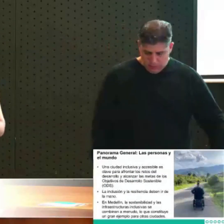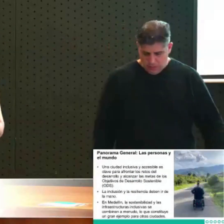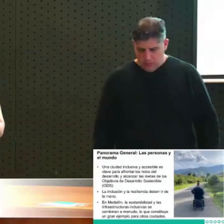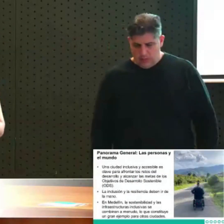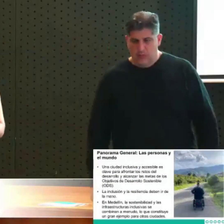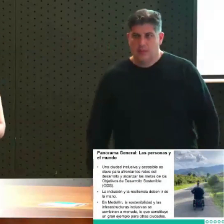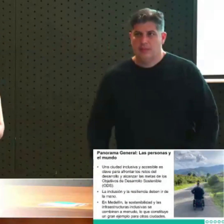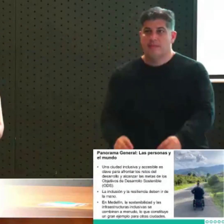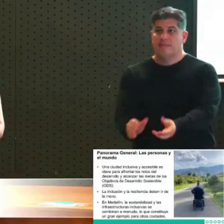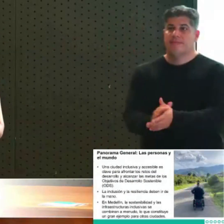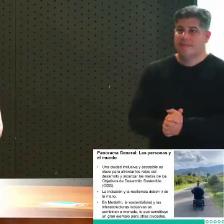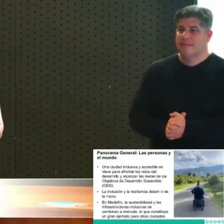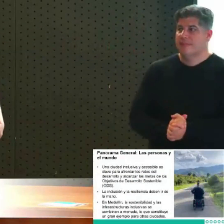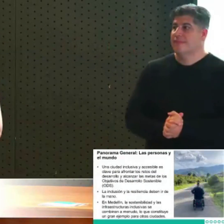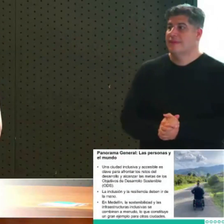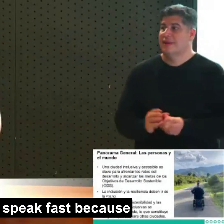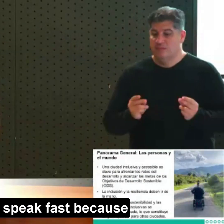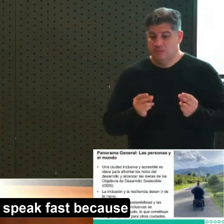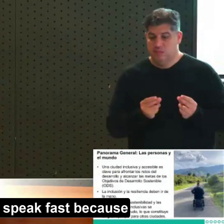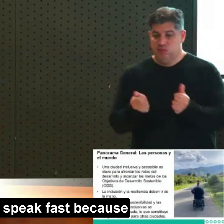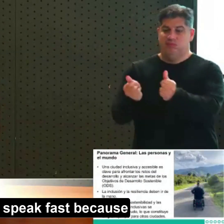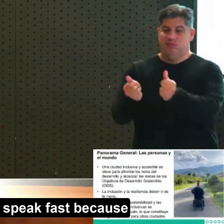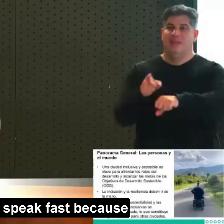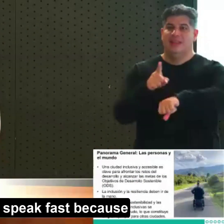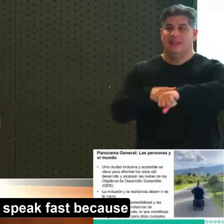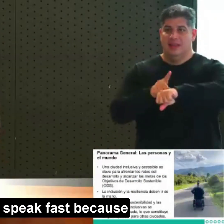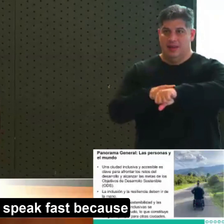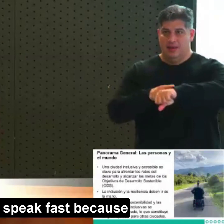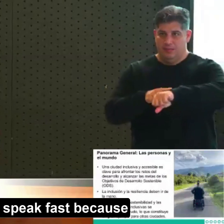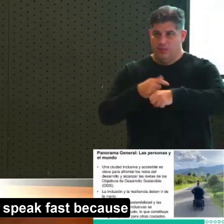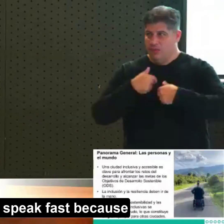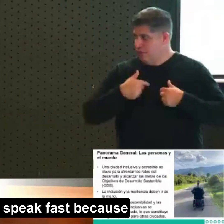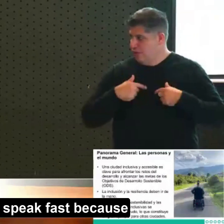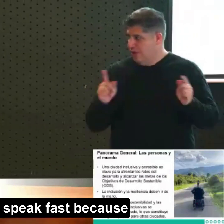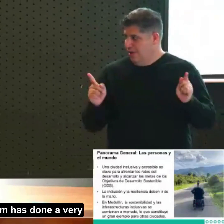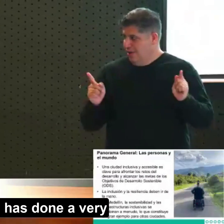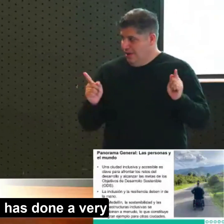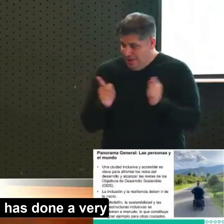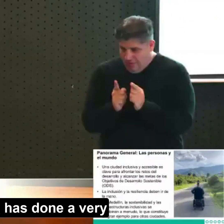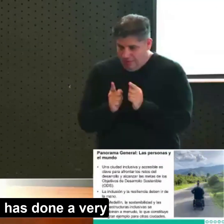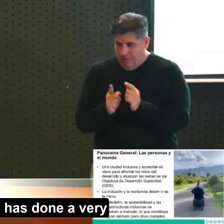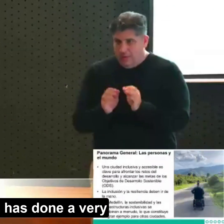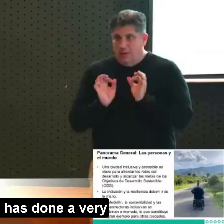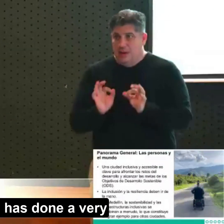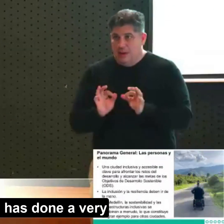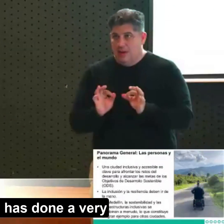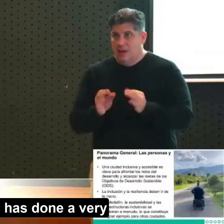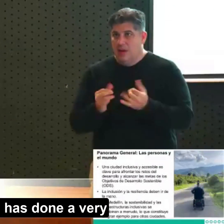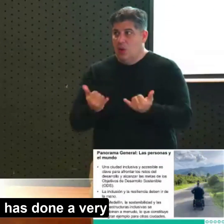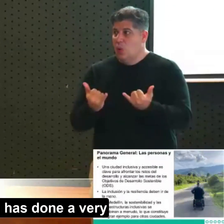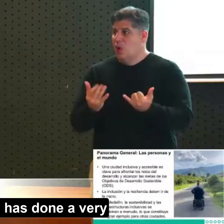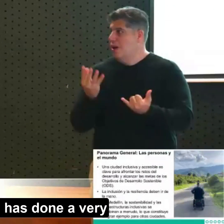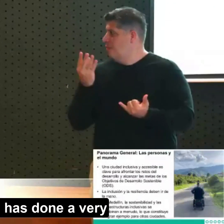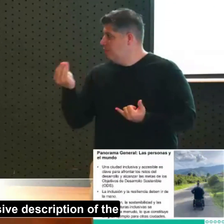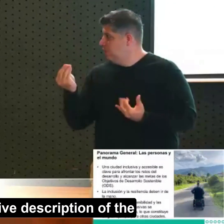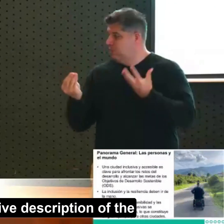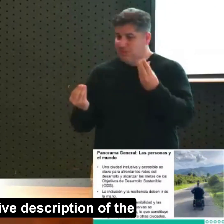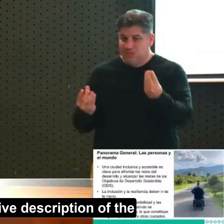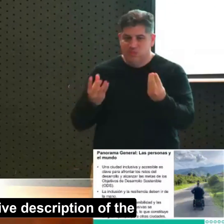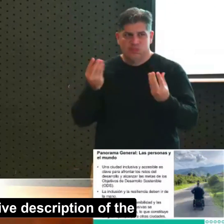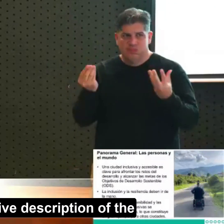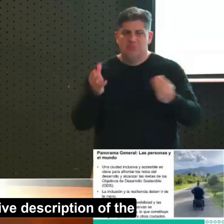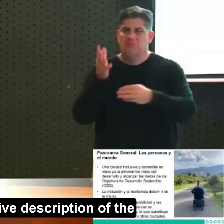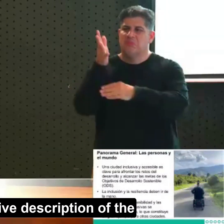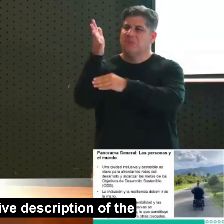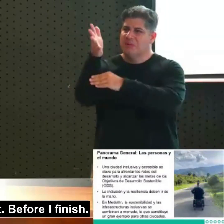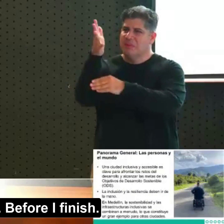So time flies, and I'm going to speak fast because the team has done a very